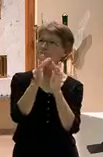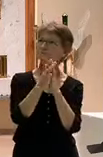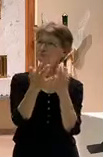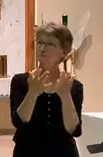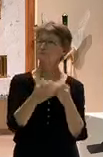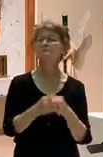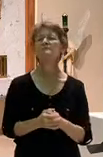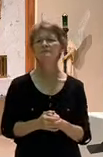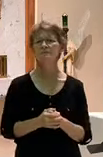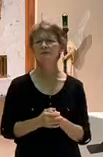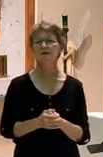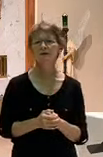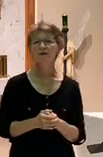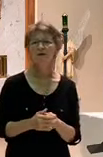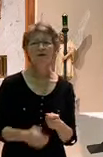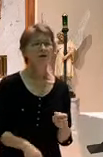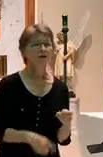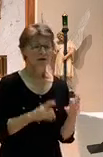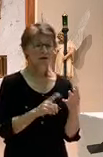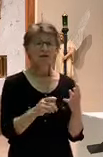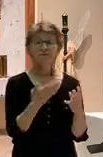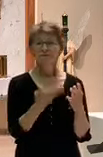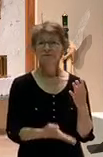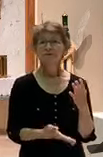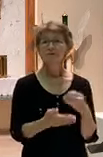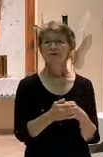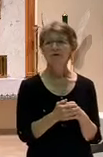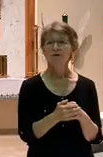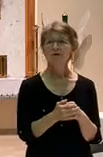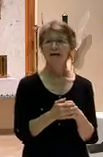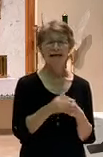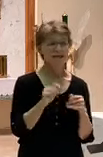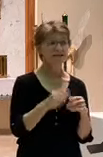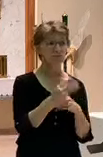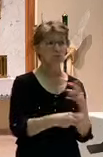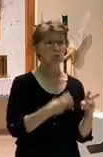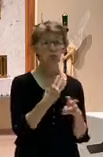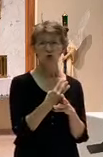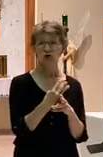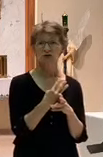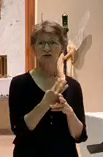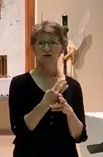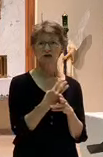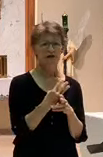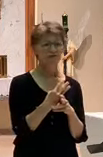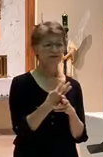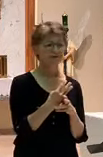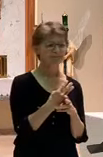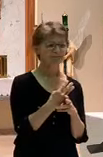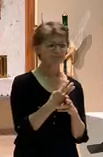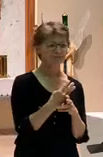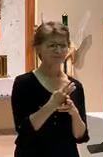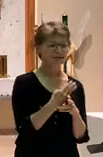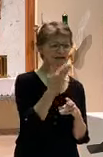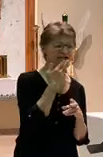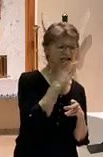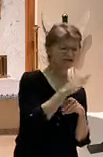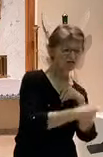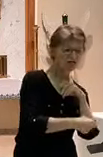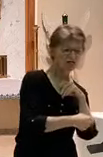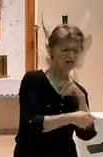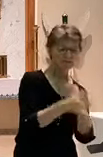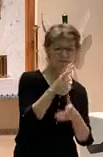Brothers and sisters, in this world of weeds and wheat, of evil and good, we